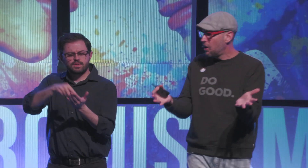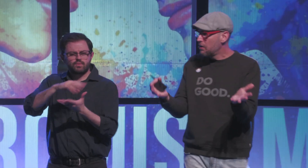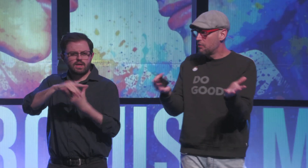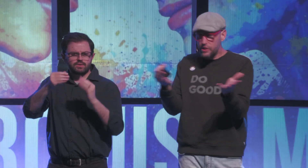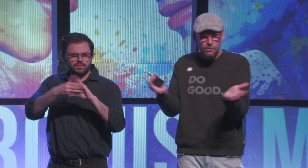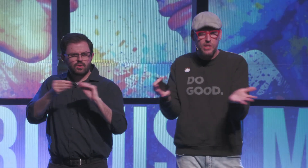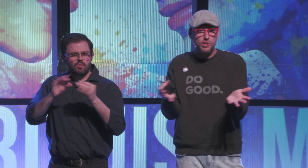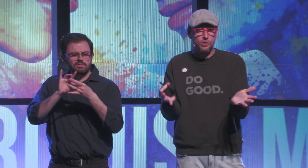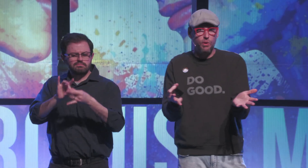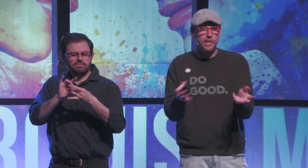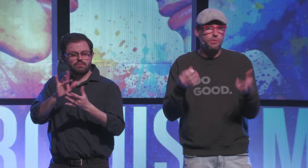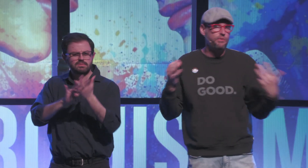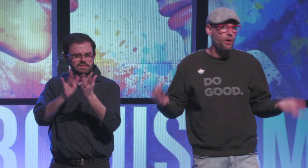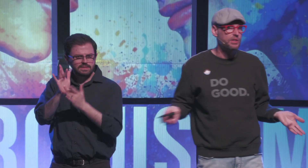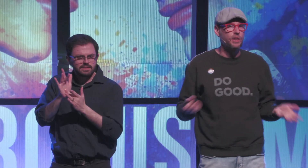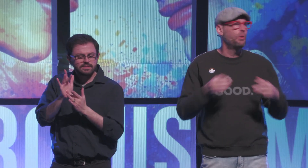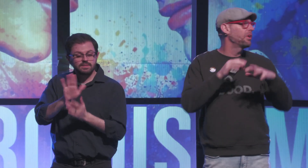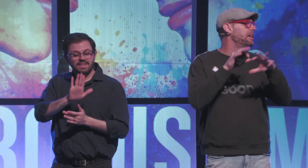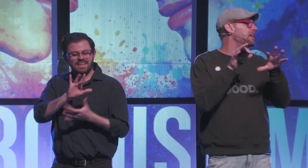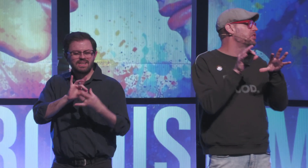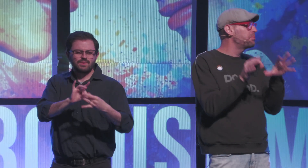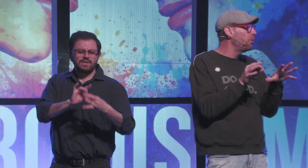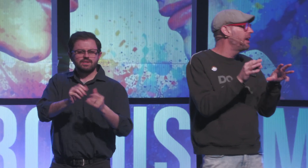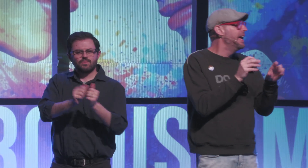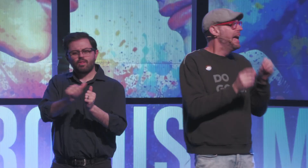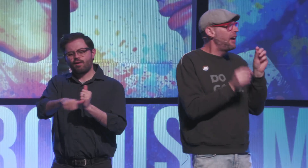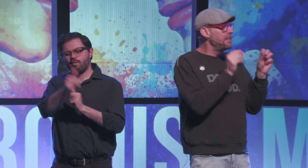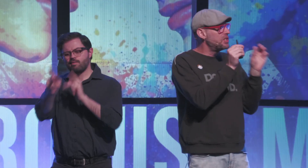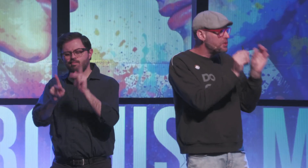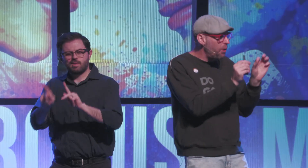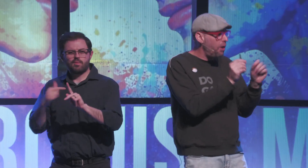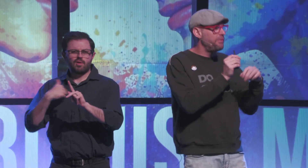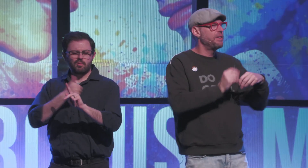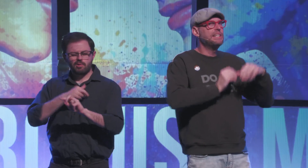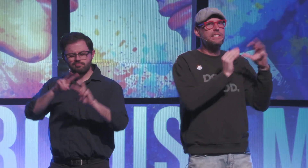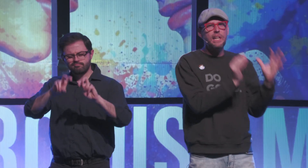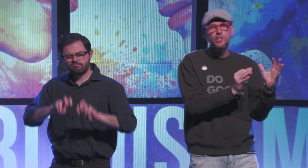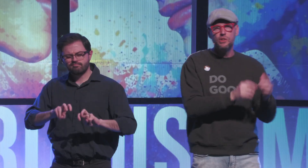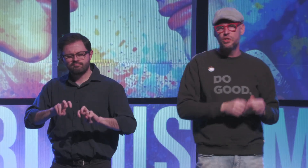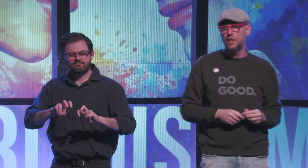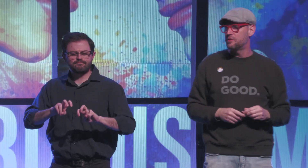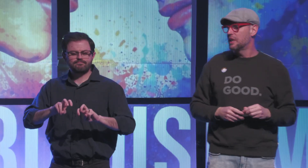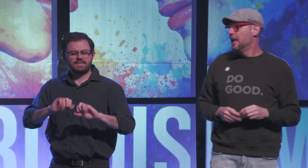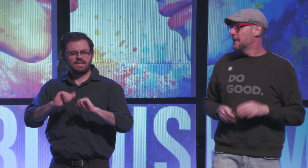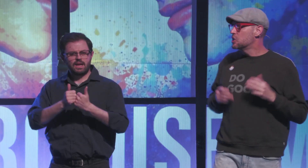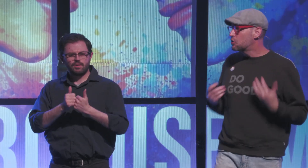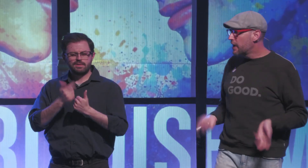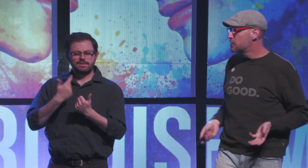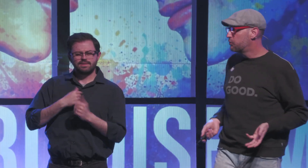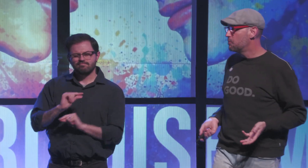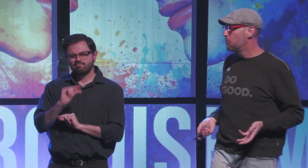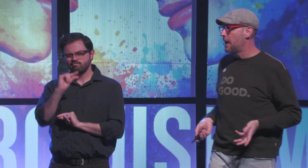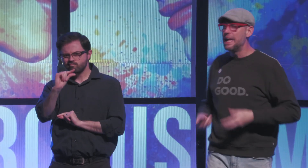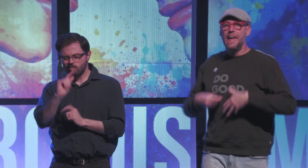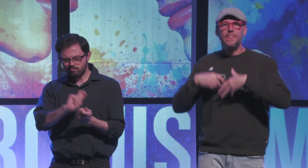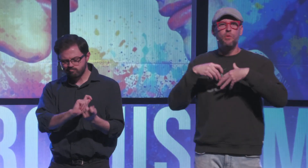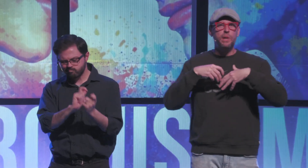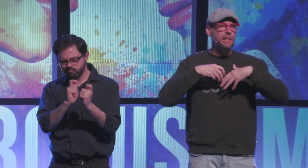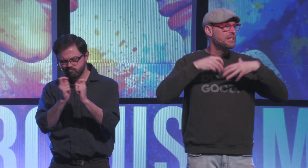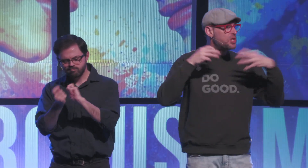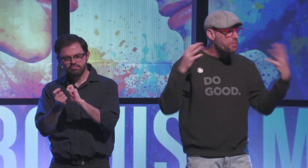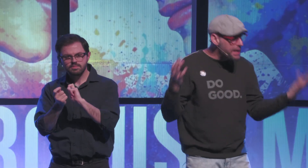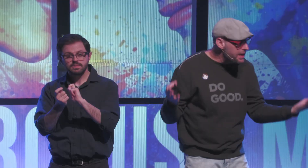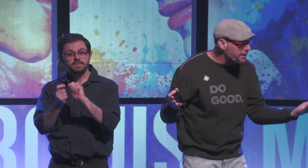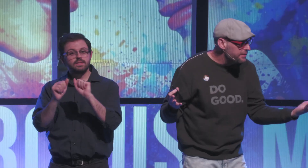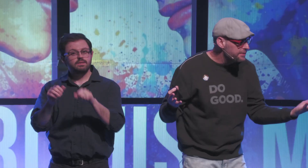had in our resurrection stories with folks. So we're going to explore how these small, very intentional shifts can transform the way that